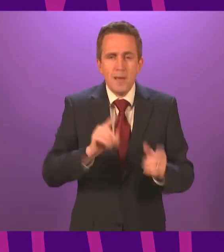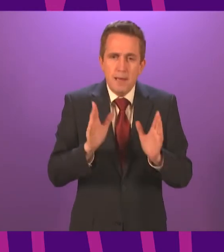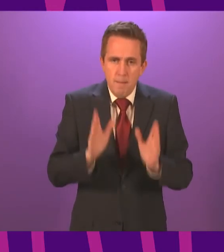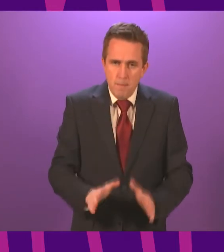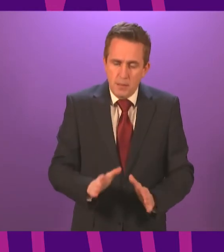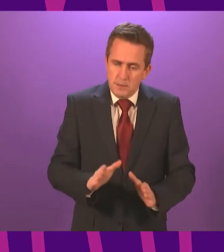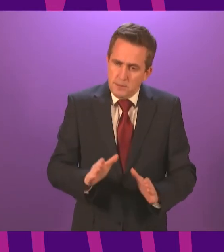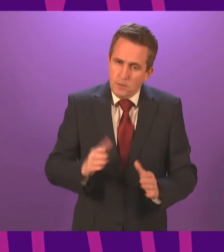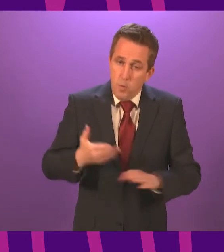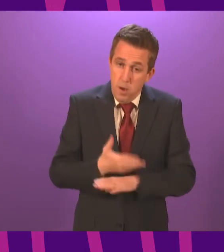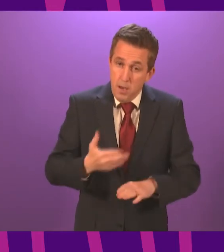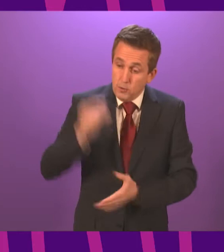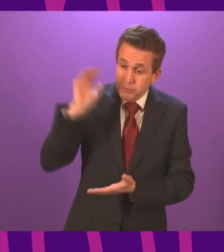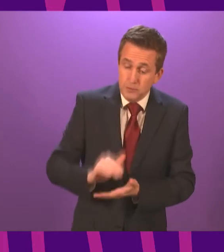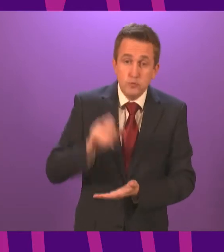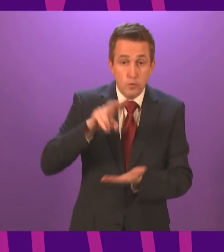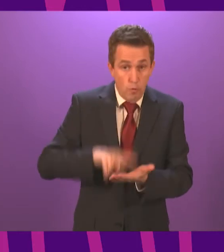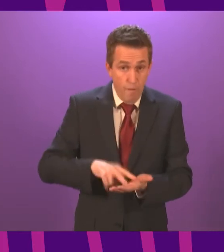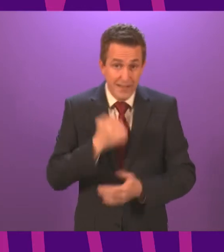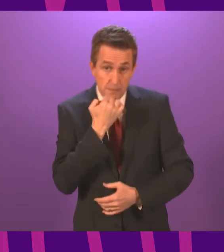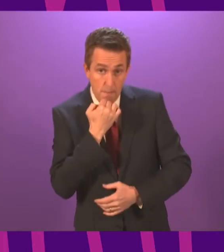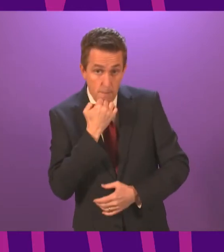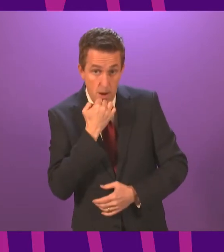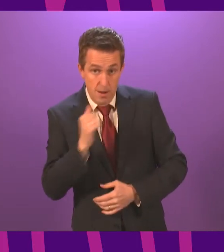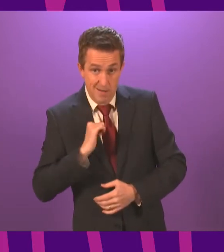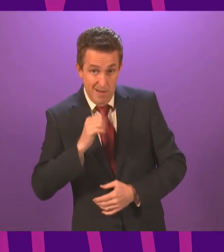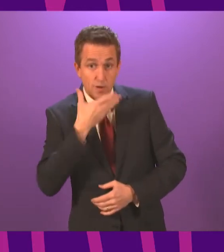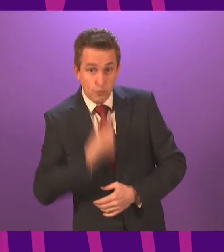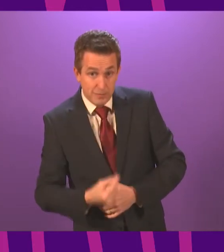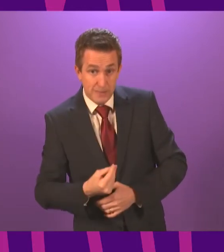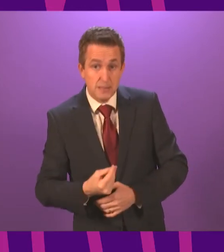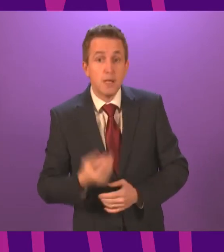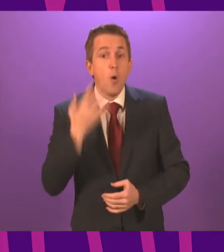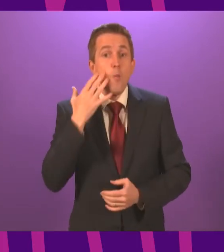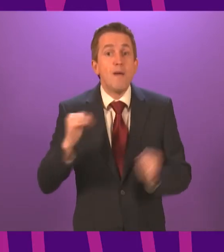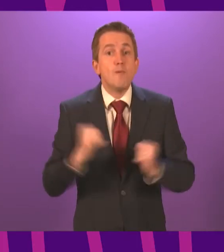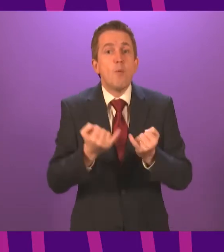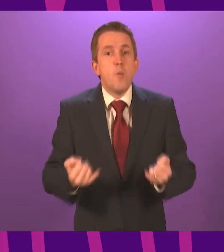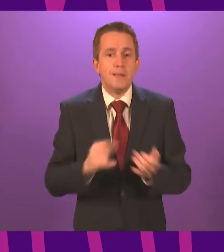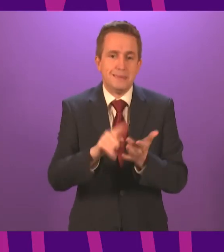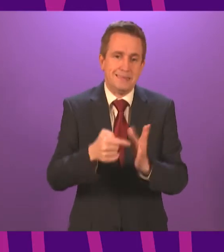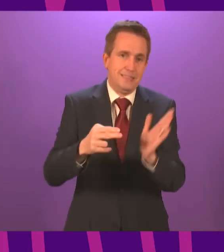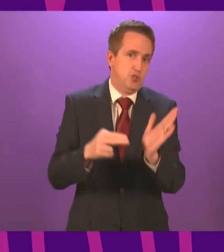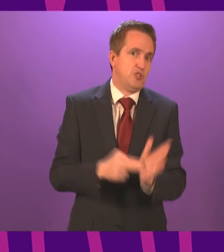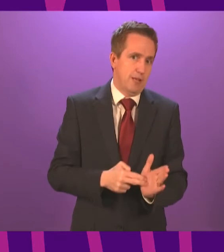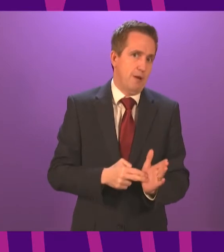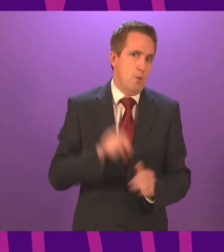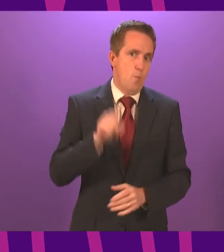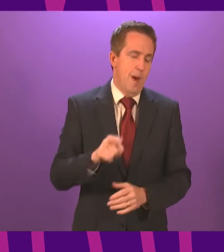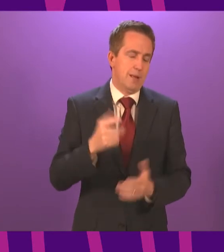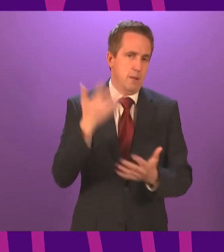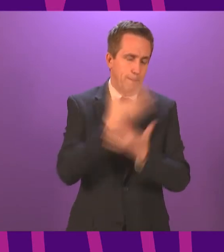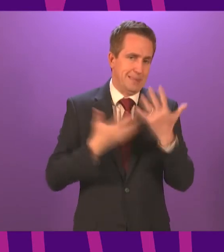down the rate of infection in time for Christmas and in time for deepest winter in January, when our NHS is traditionally tested the